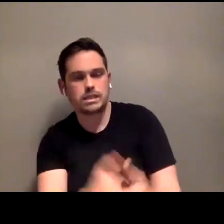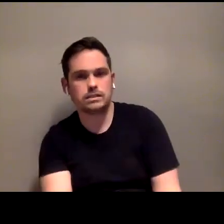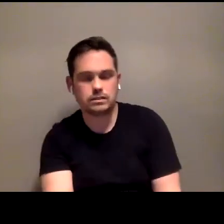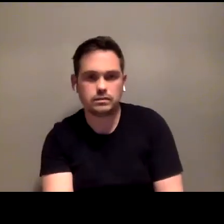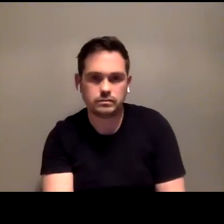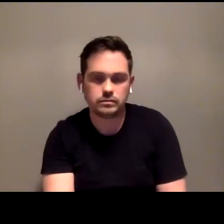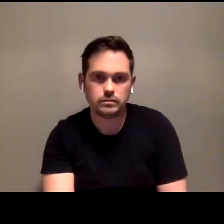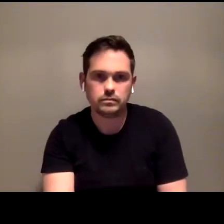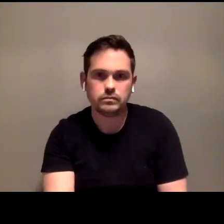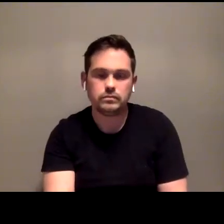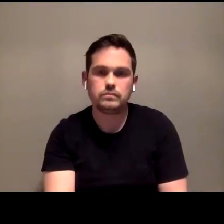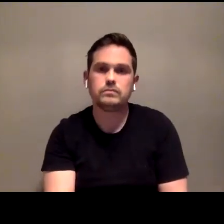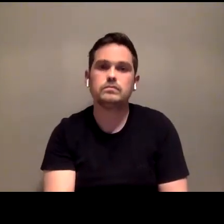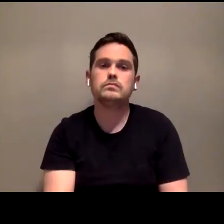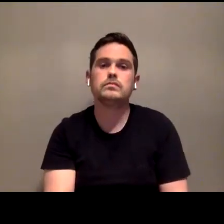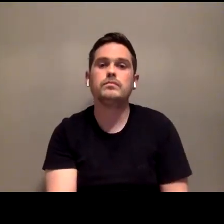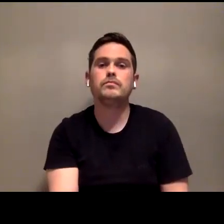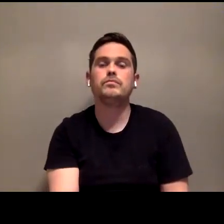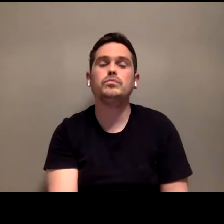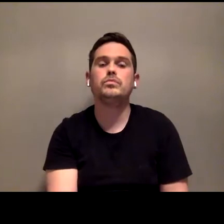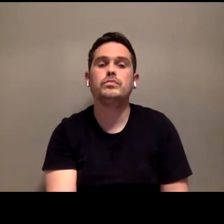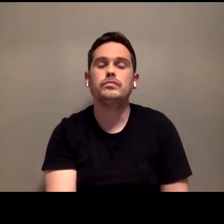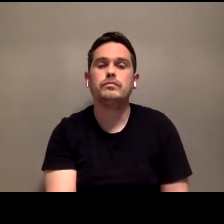were highlighted by people, and I just want to